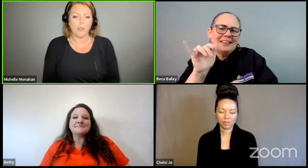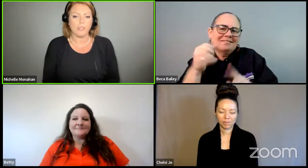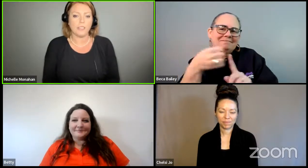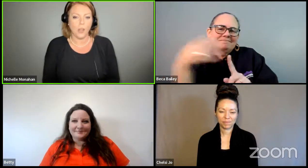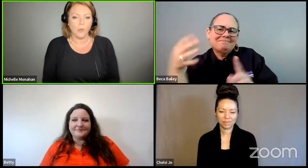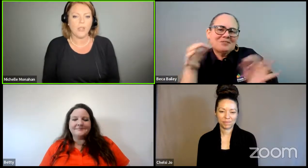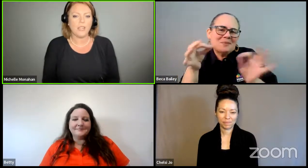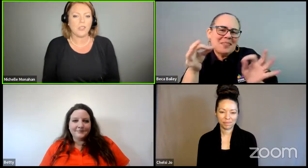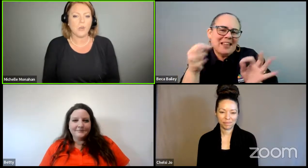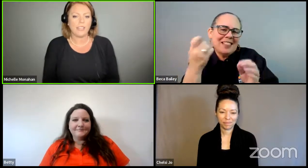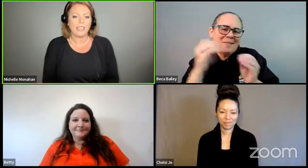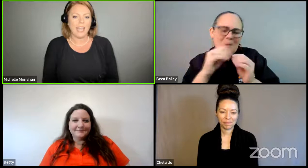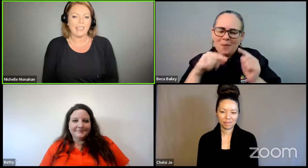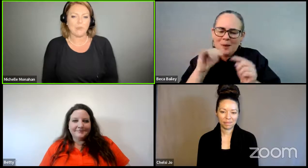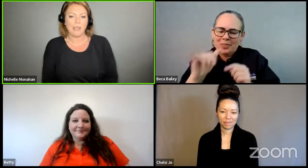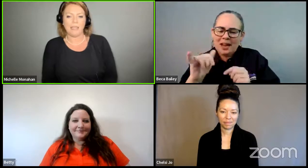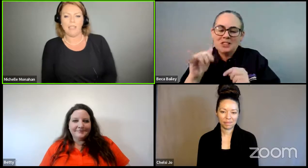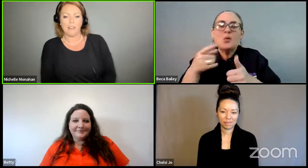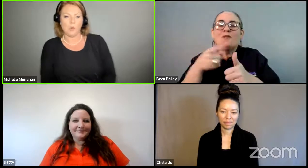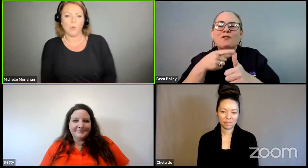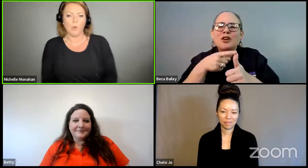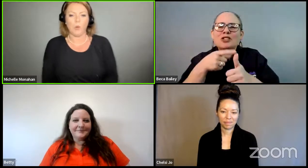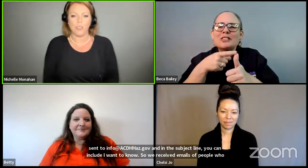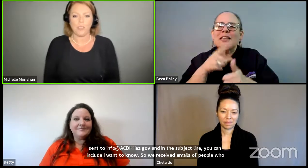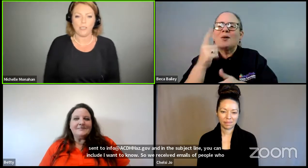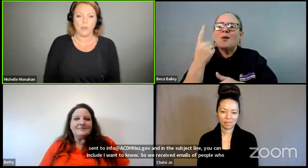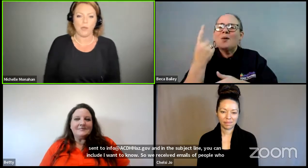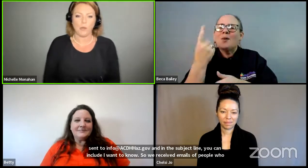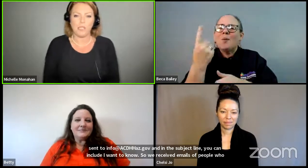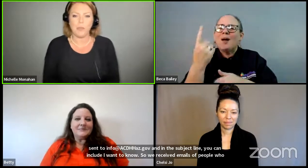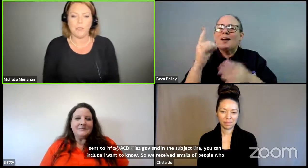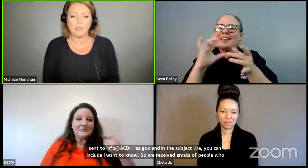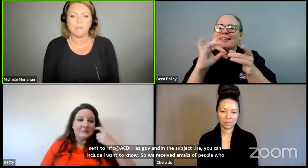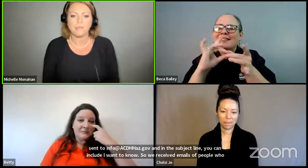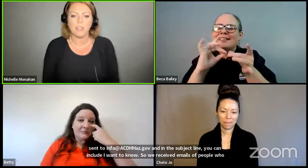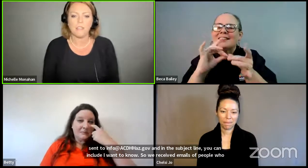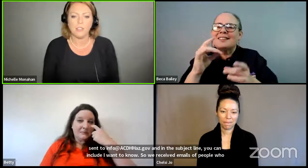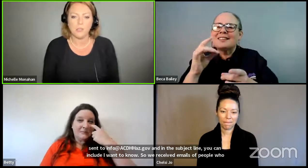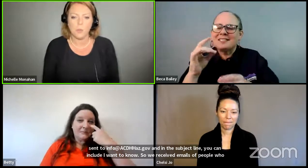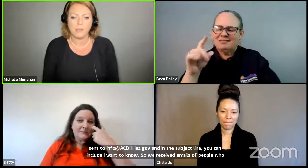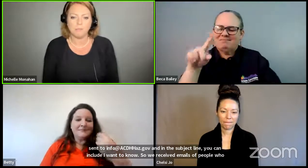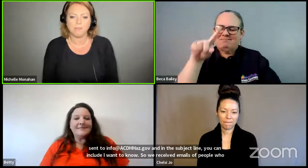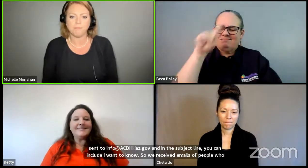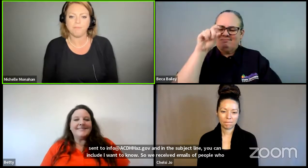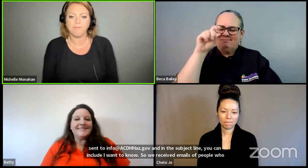people who want to know. So I'd like to ask Betty a few more questions about those emails. The